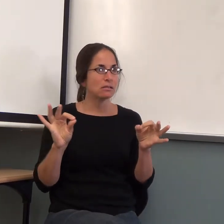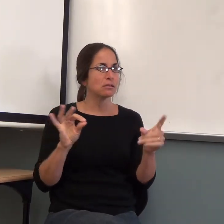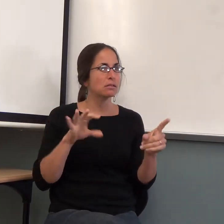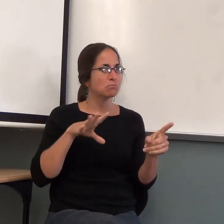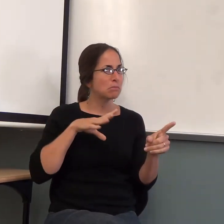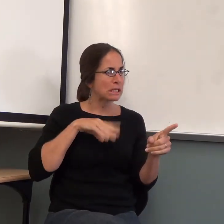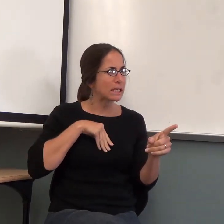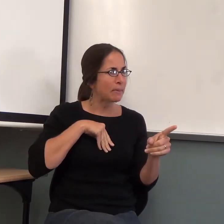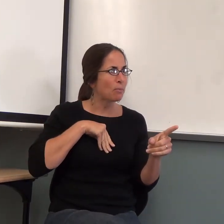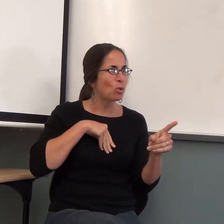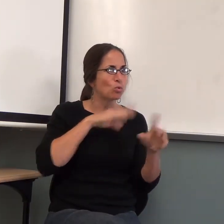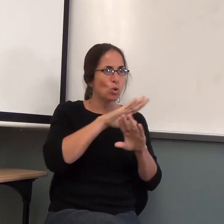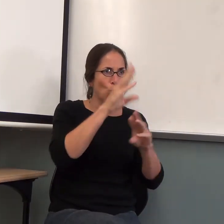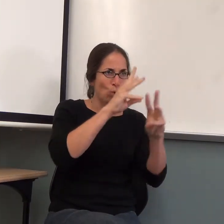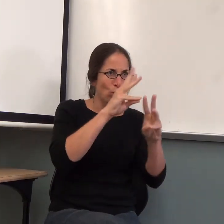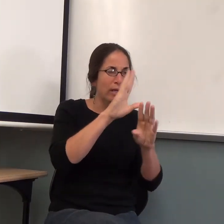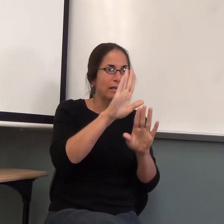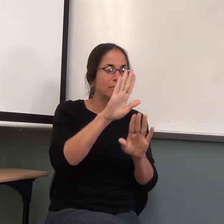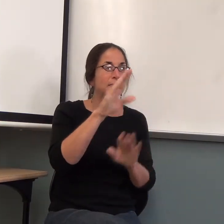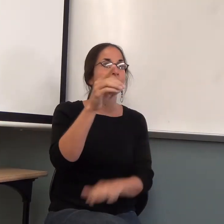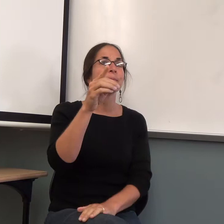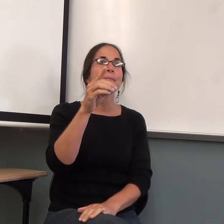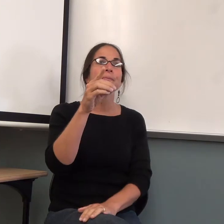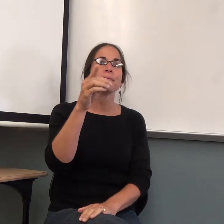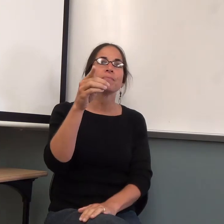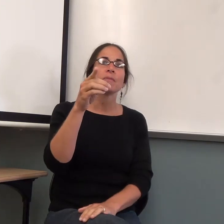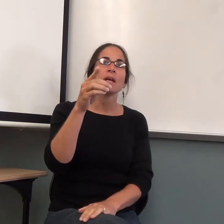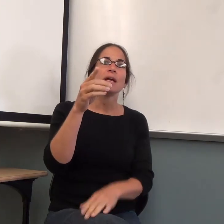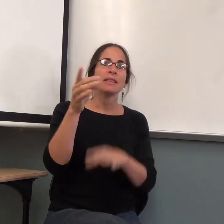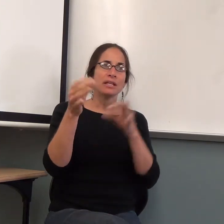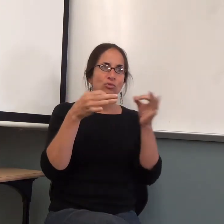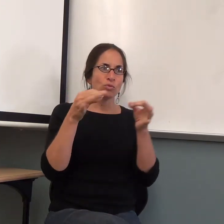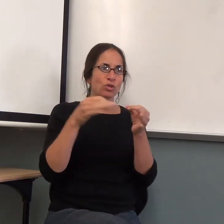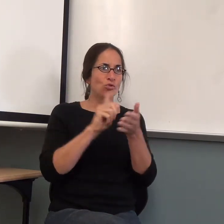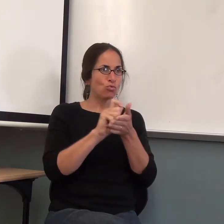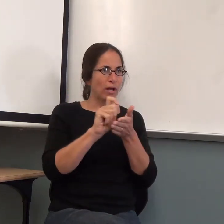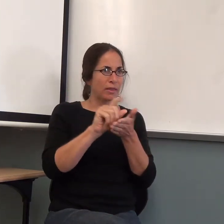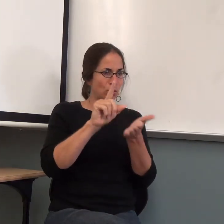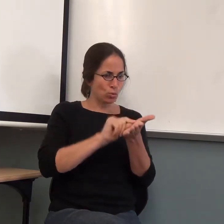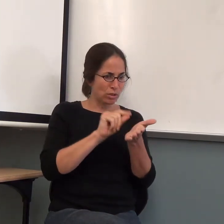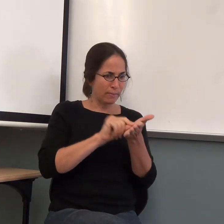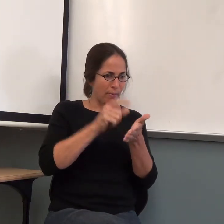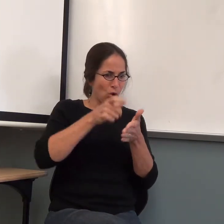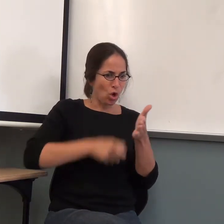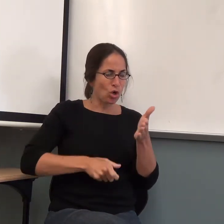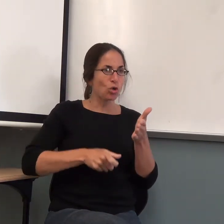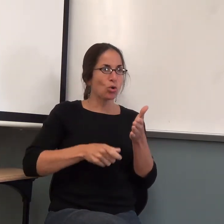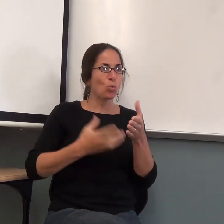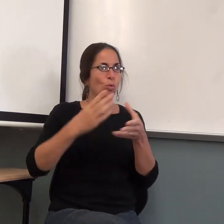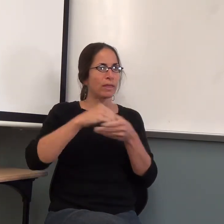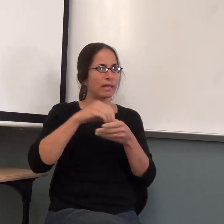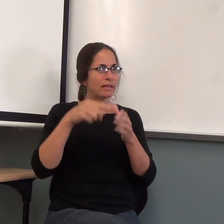worry, don't worry. Okay. Go ahead. The instruction was to write the newspaper article in this journal, right? You saw that,